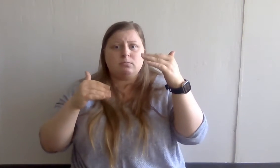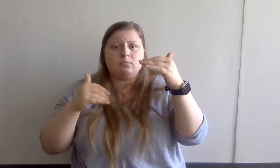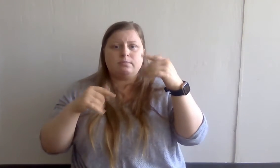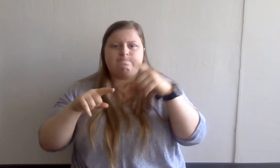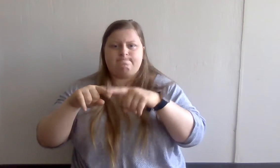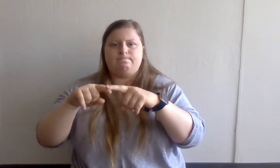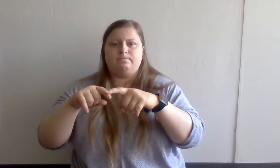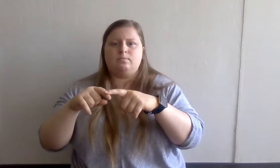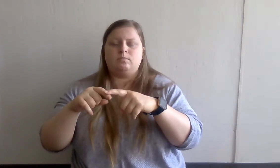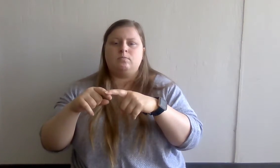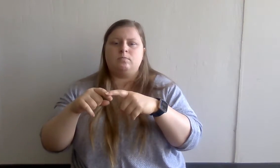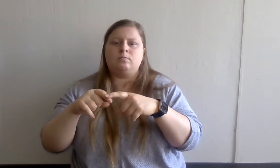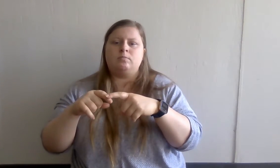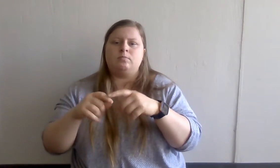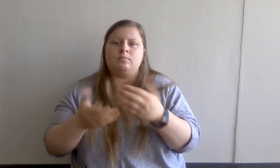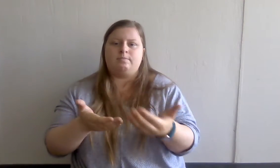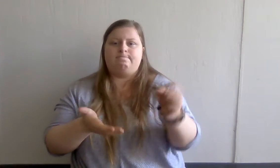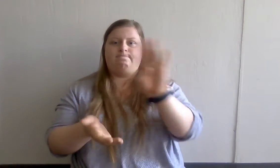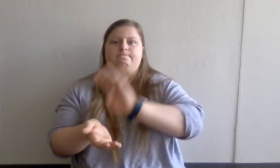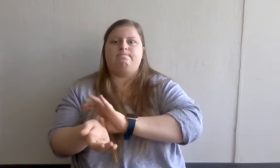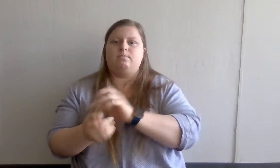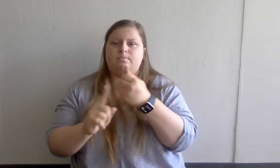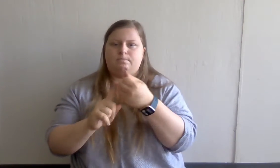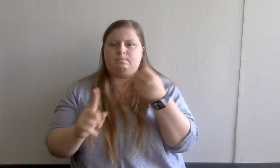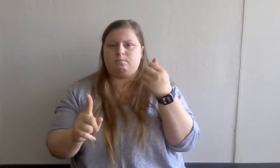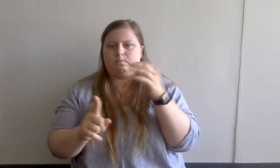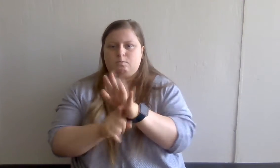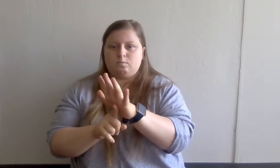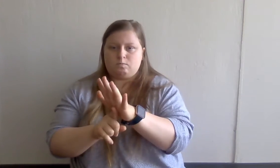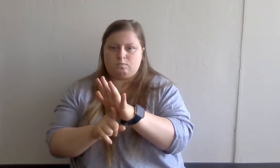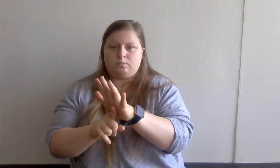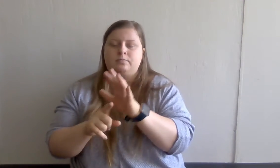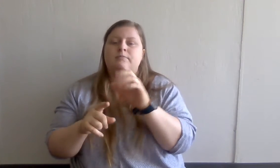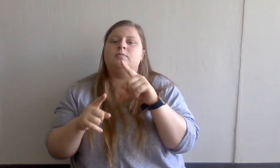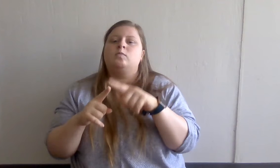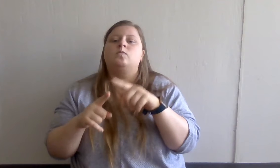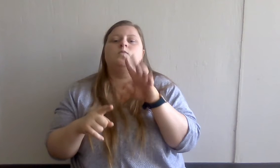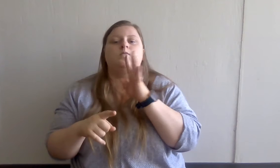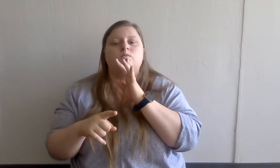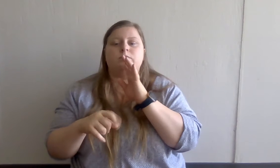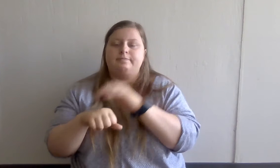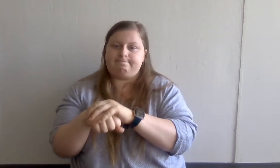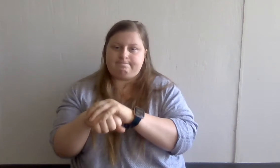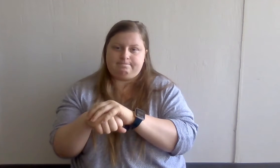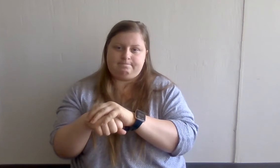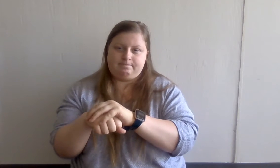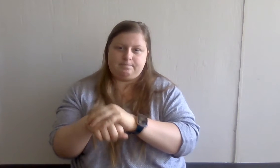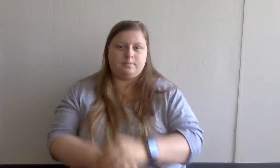Child's language development varies, and it depends on the amount of exposure to